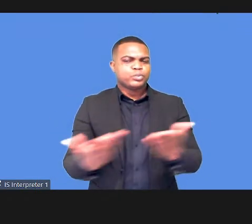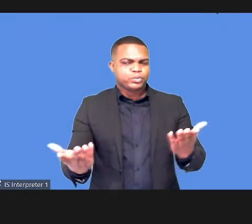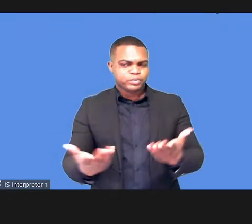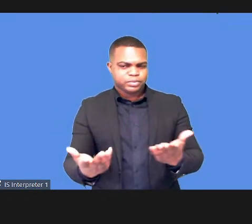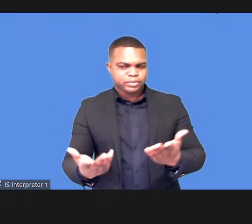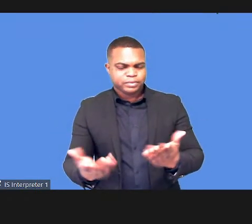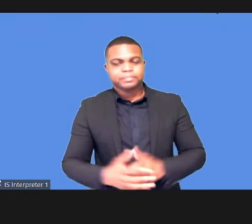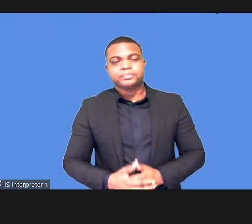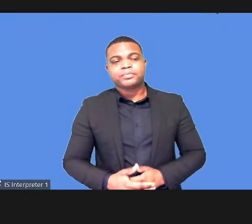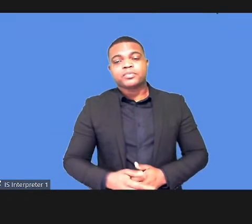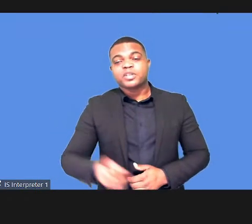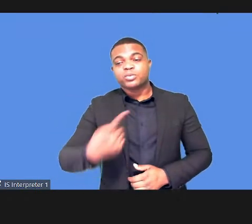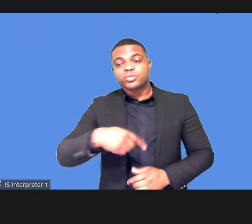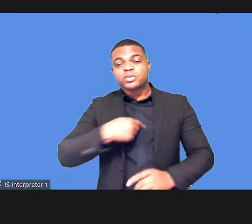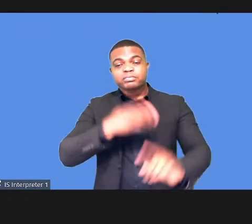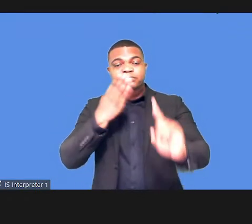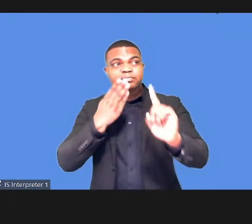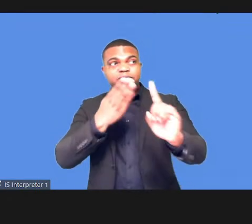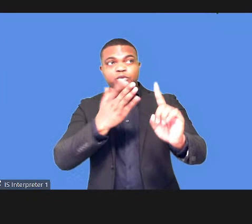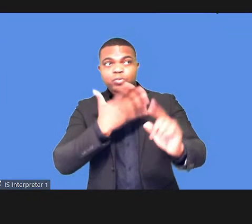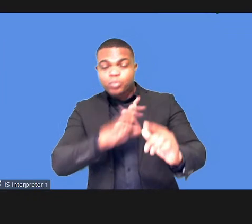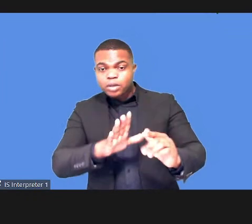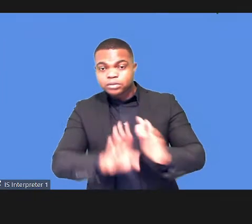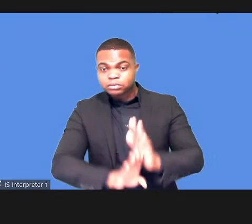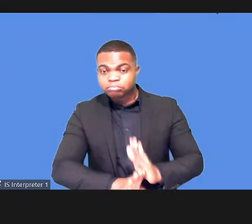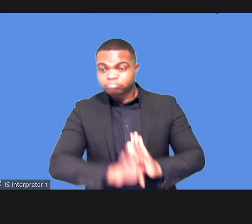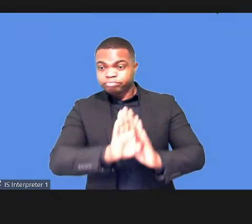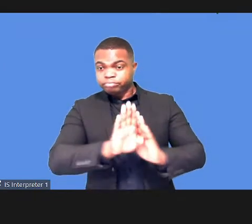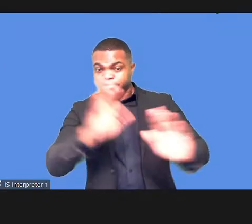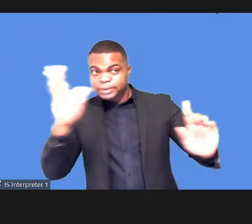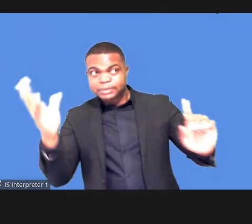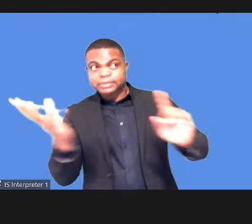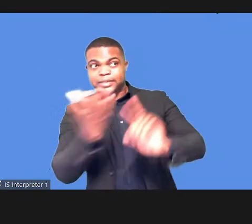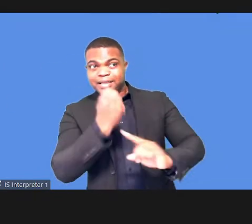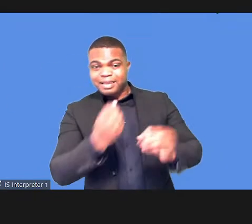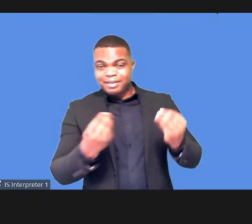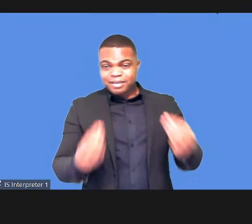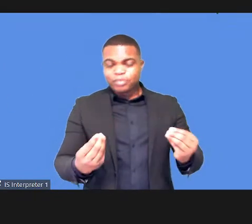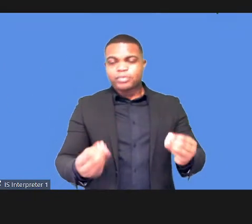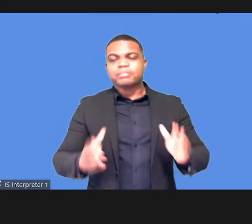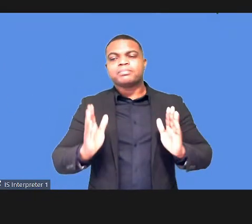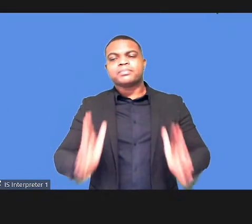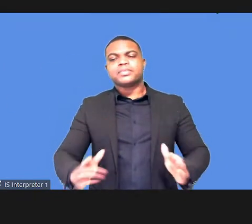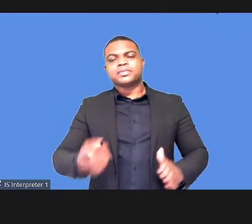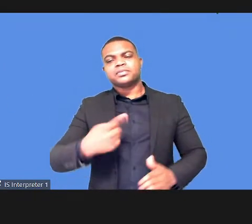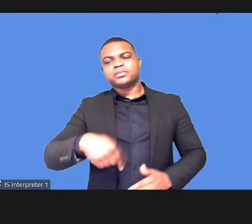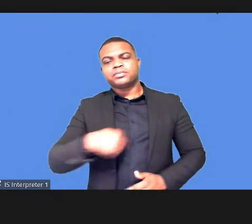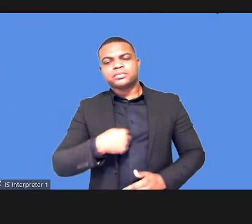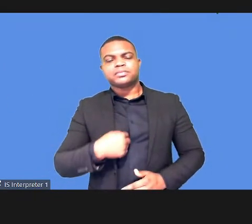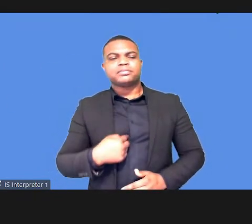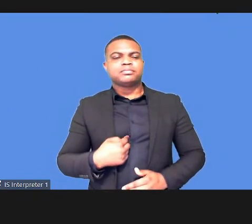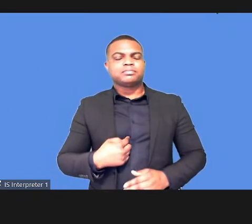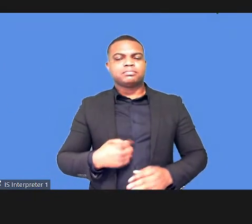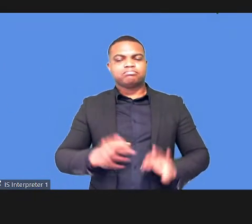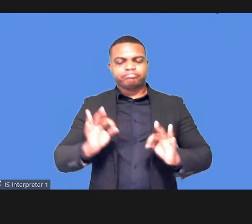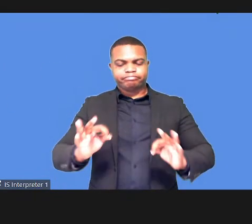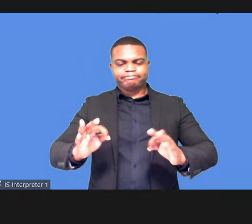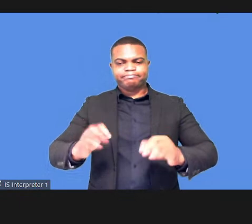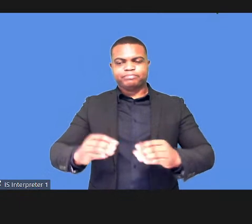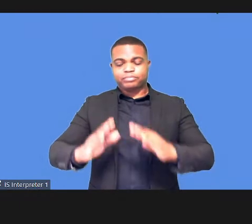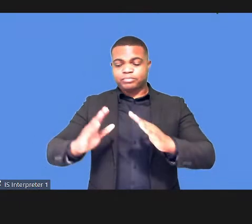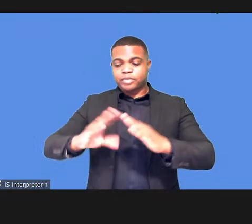the foundation of a national integrated systems. But when we look at the